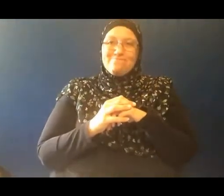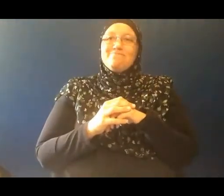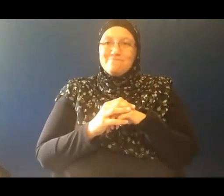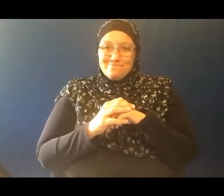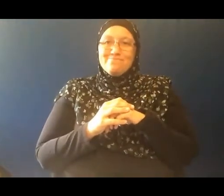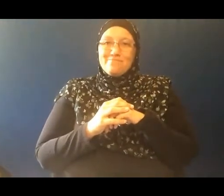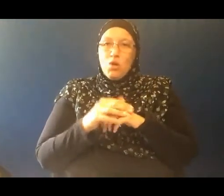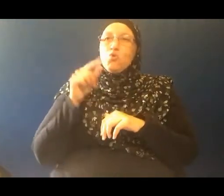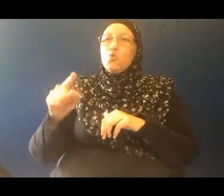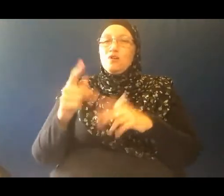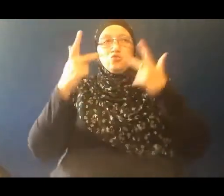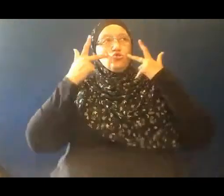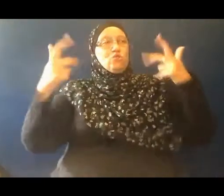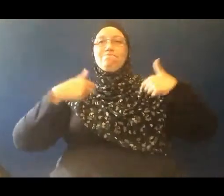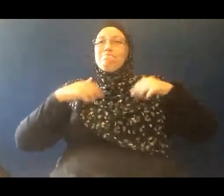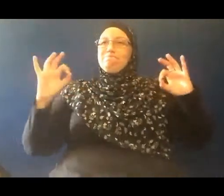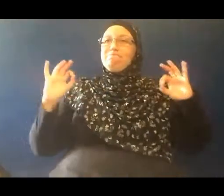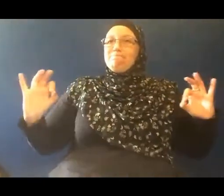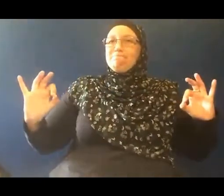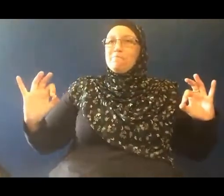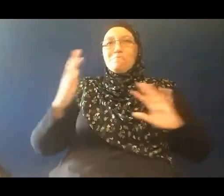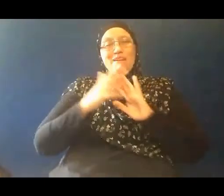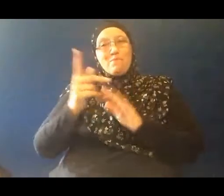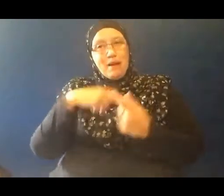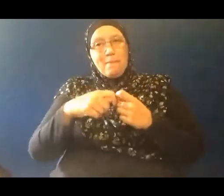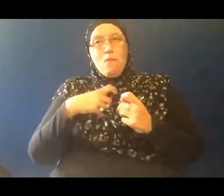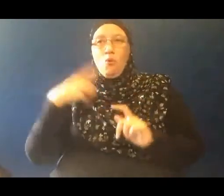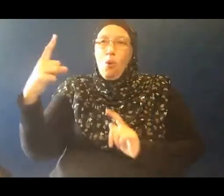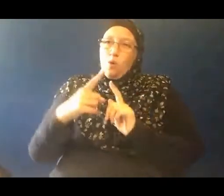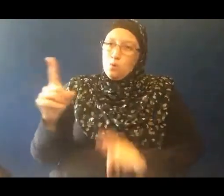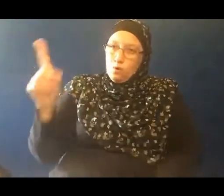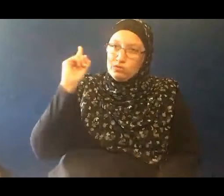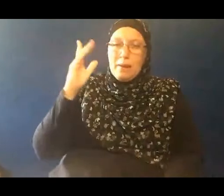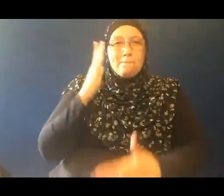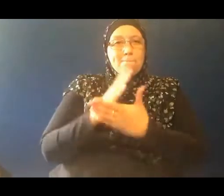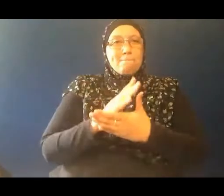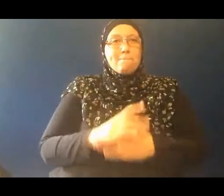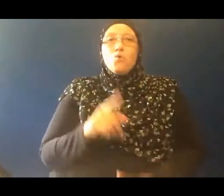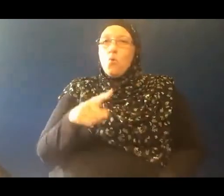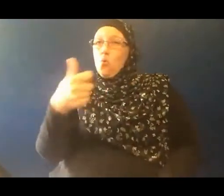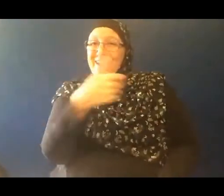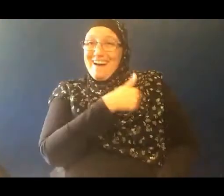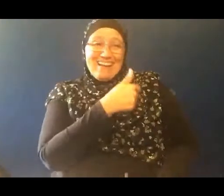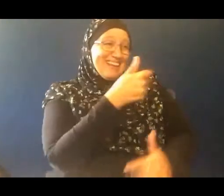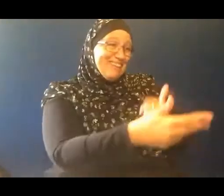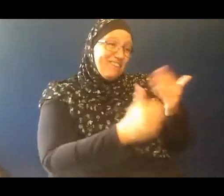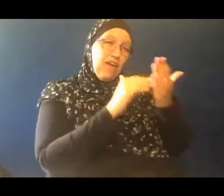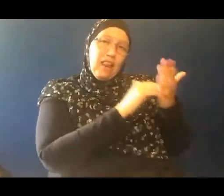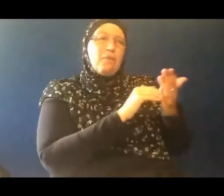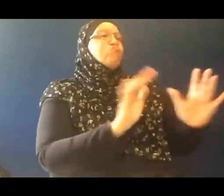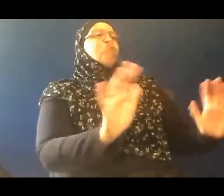excellent you present yourself, the nearer you are to God. The more benevolent you are, the nearer you are to